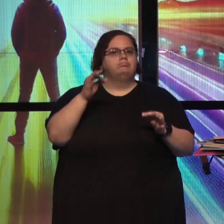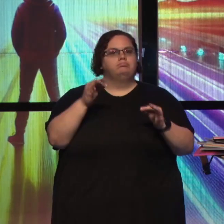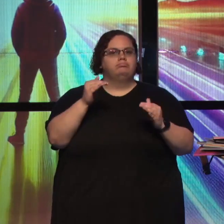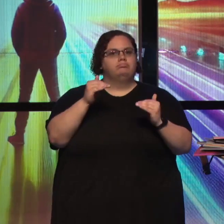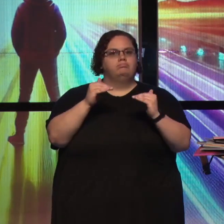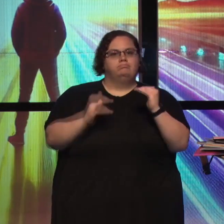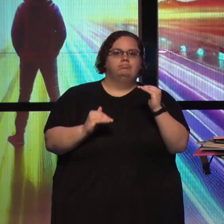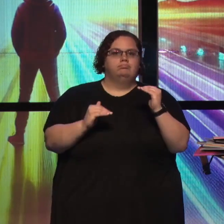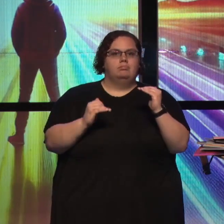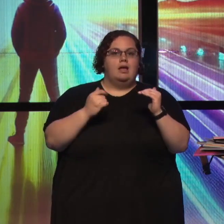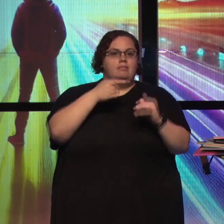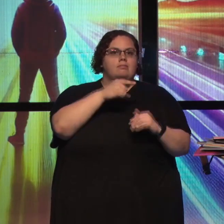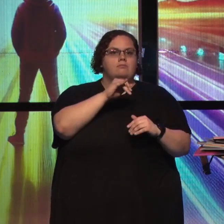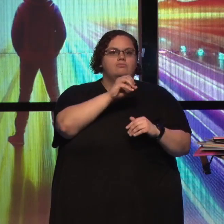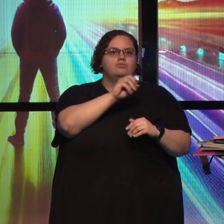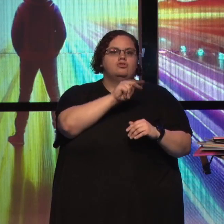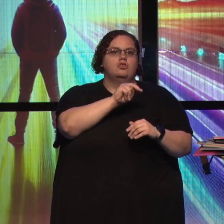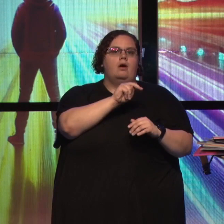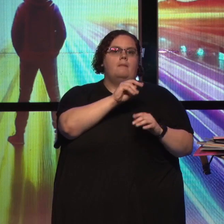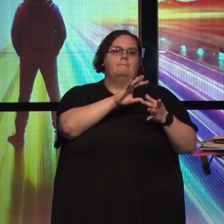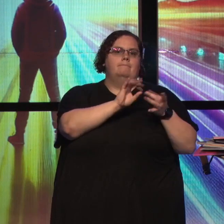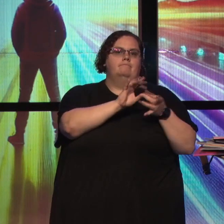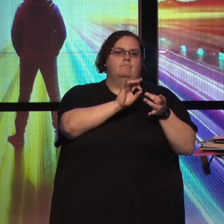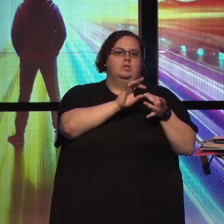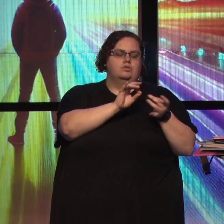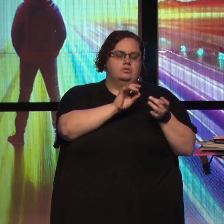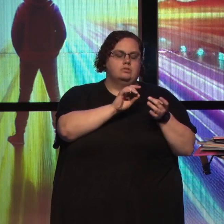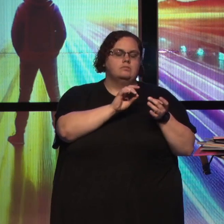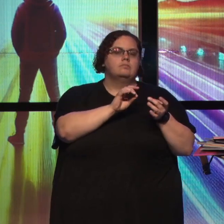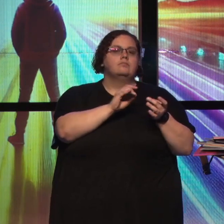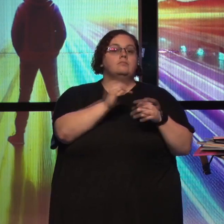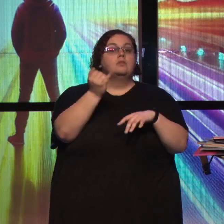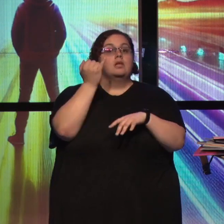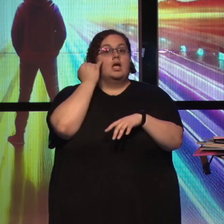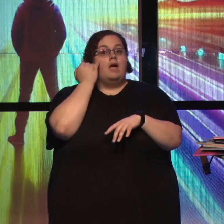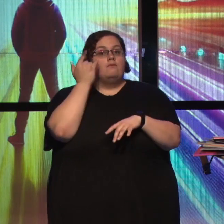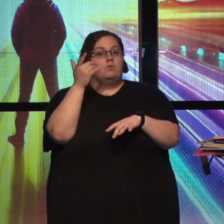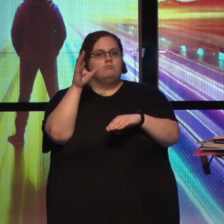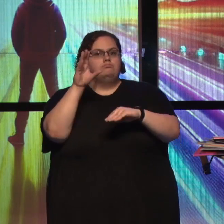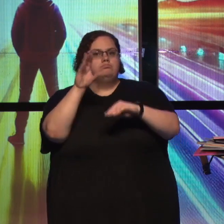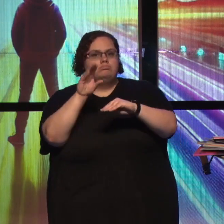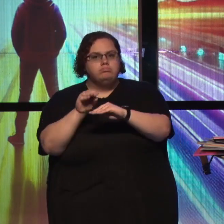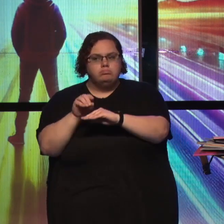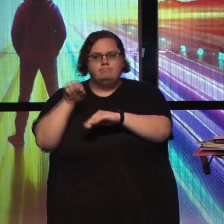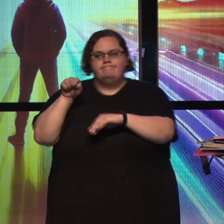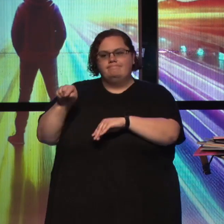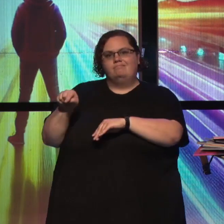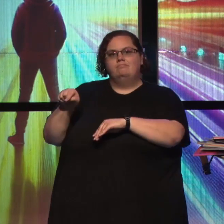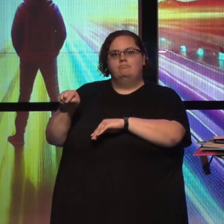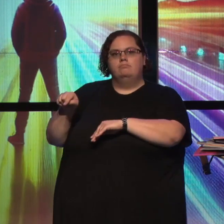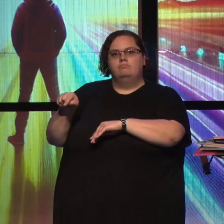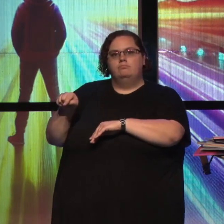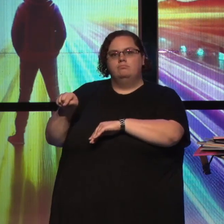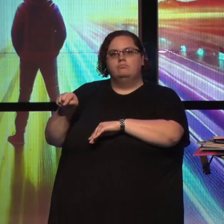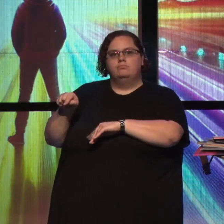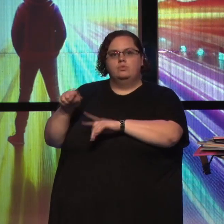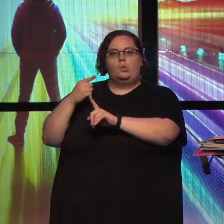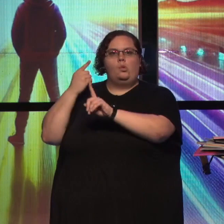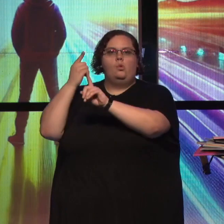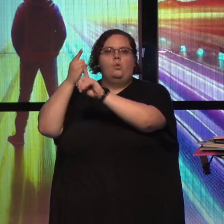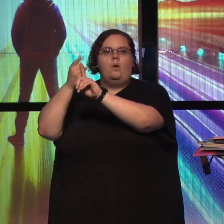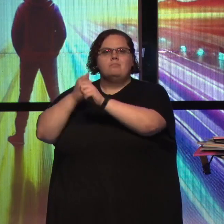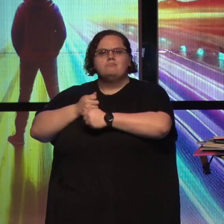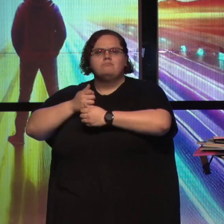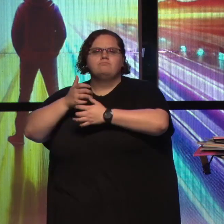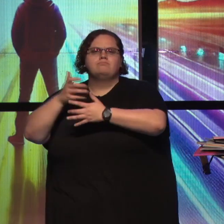is talking about, right? And so if you want to reduce them to their core, right, they express